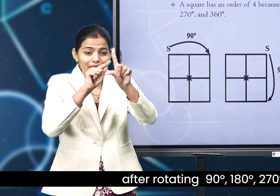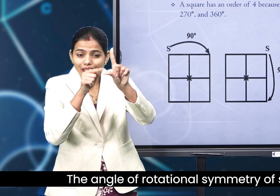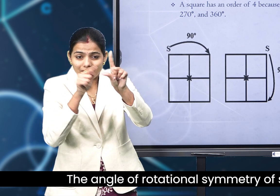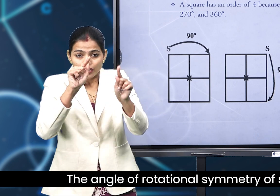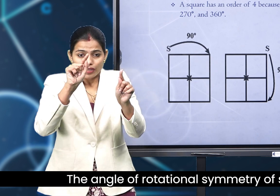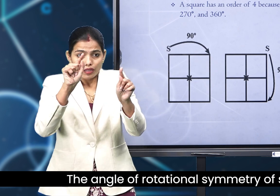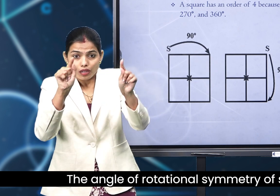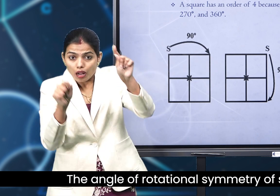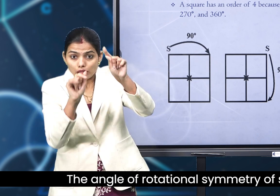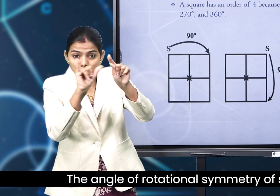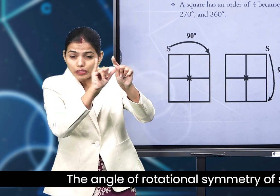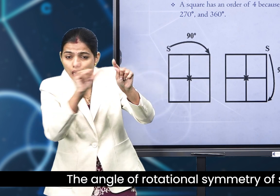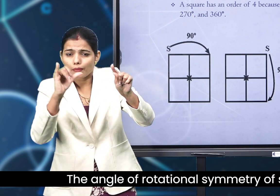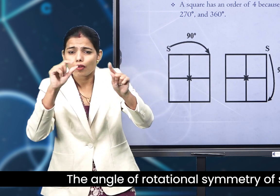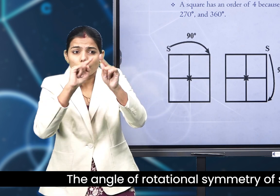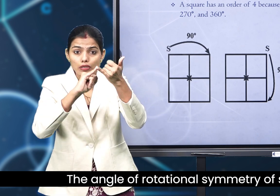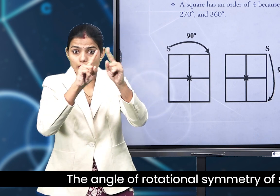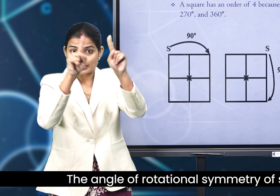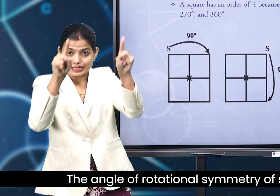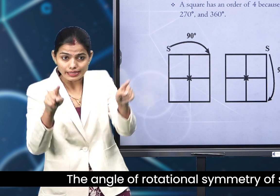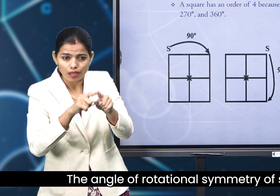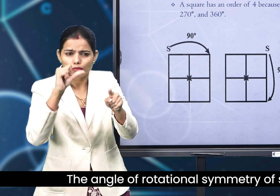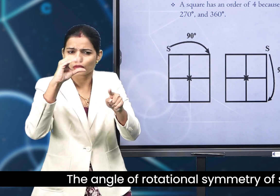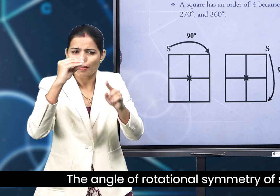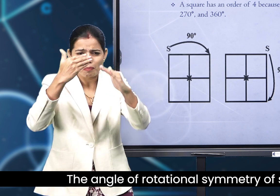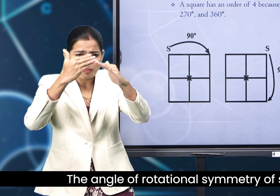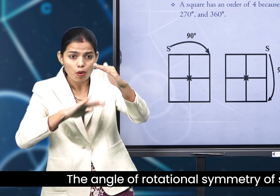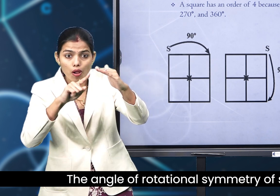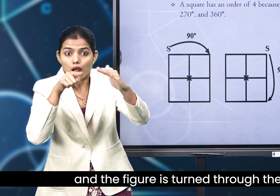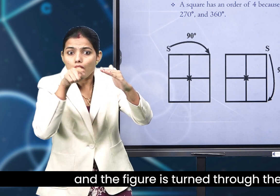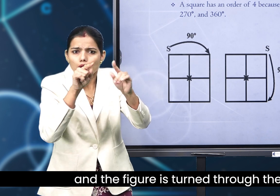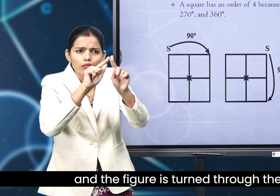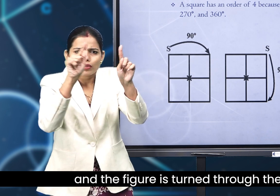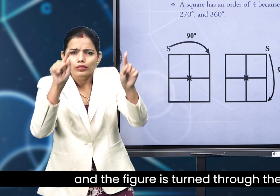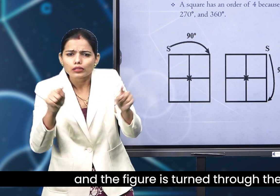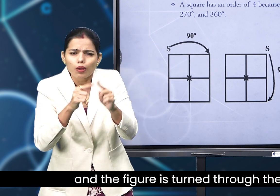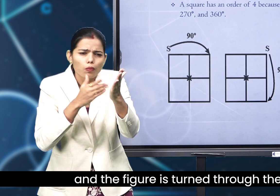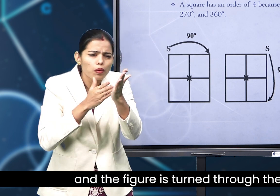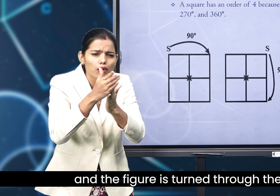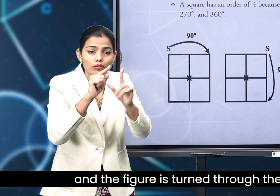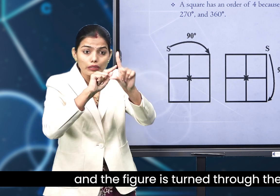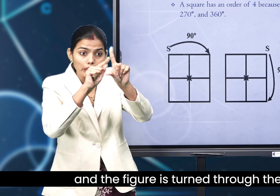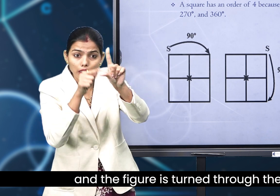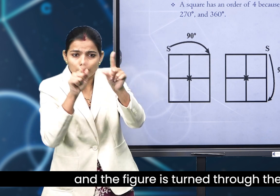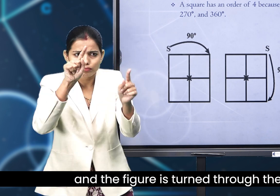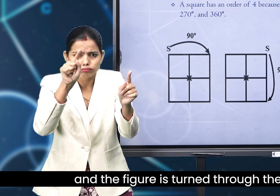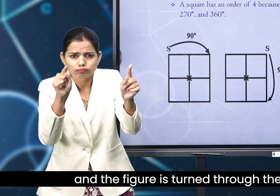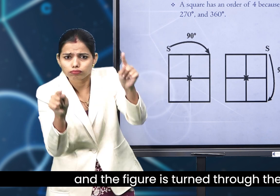The angle of rotational symmetry of square is 90 degrees and the figure is turned through the angle of rotational